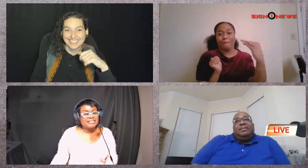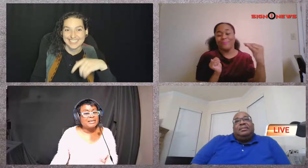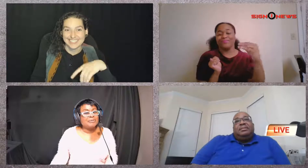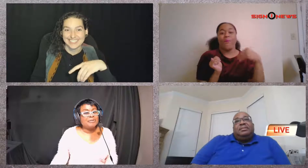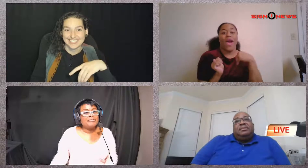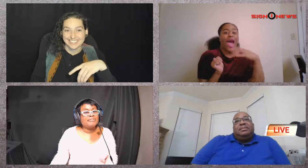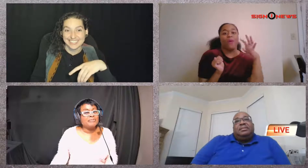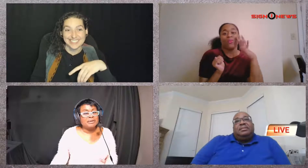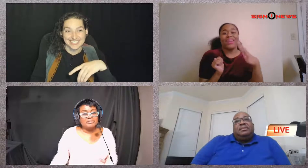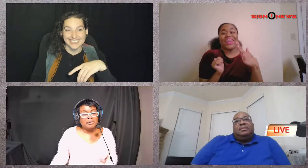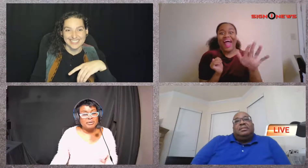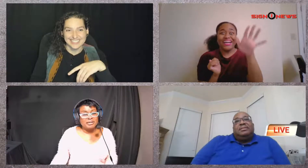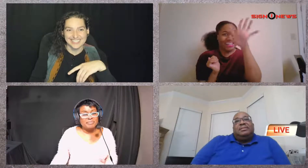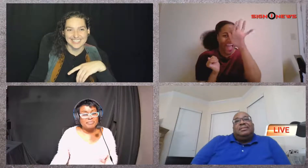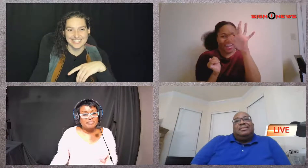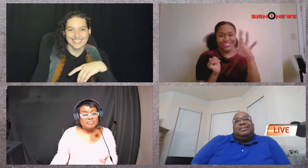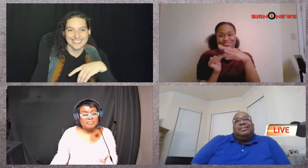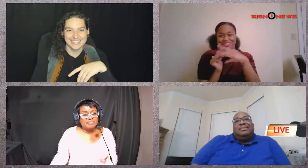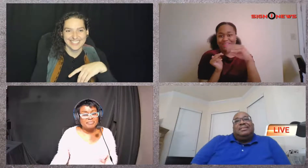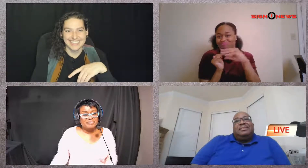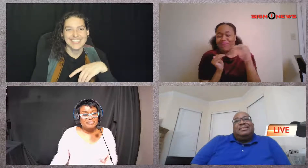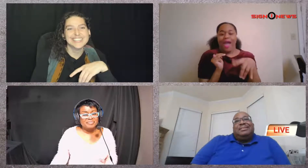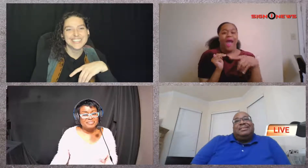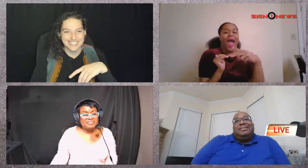My dad has helped me so much growing up.